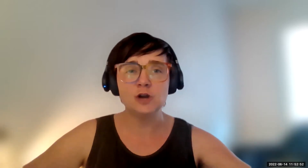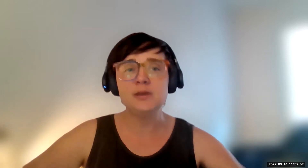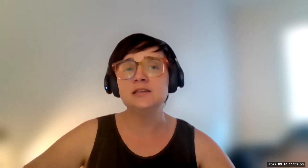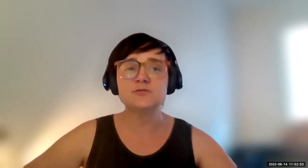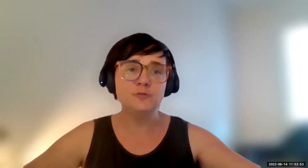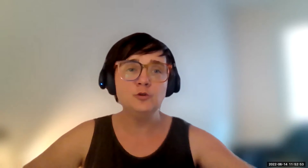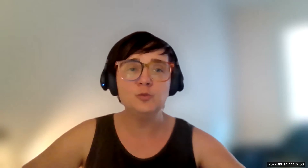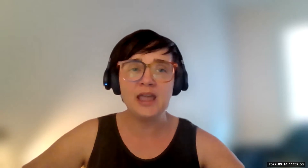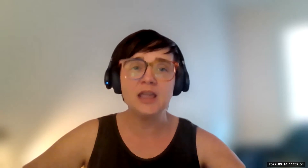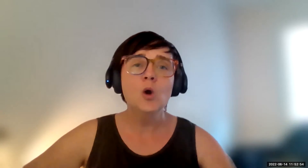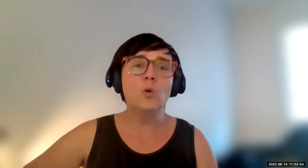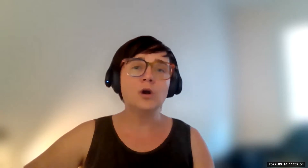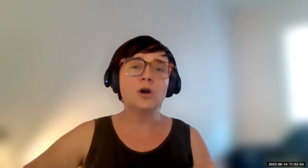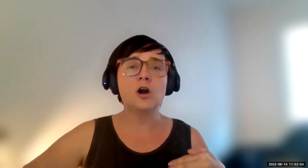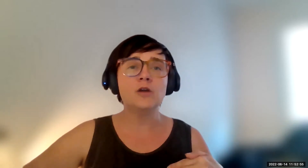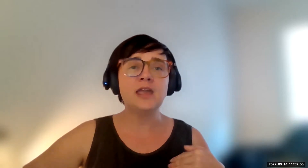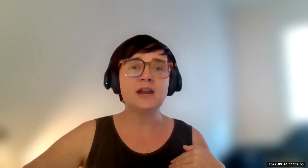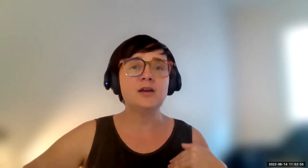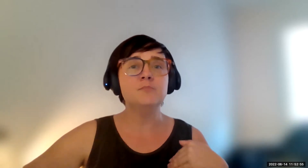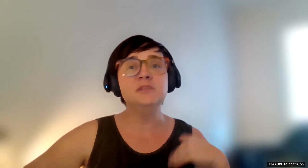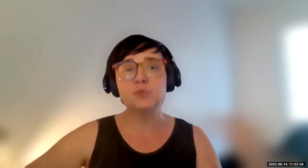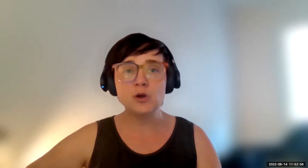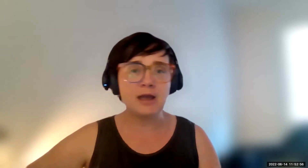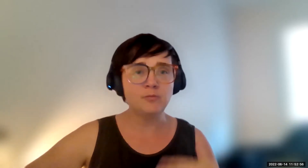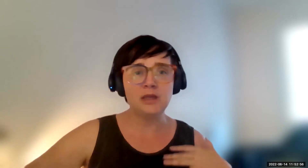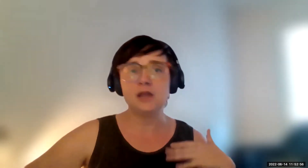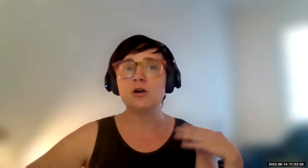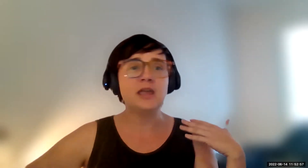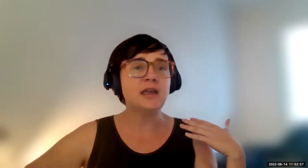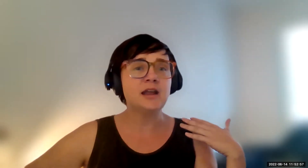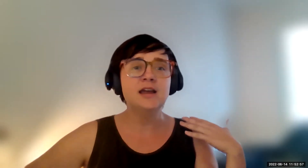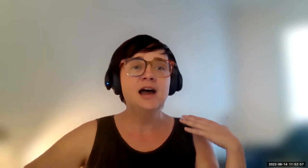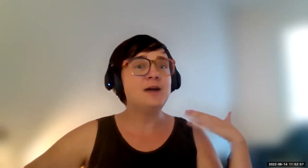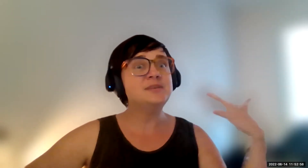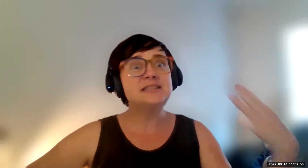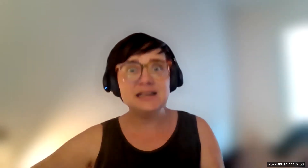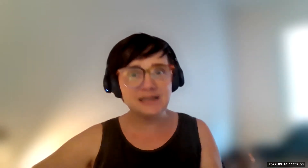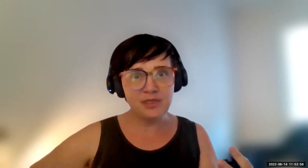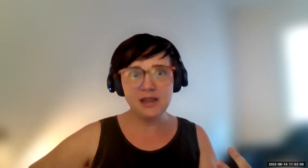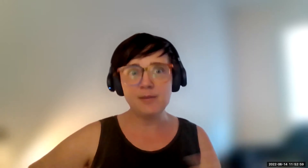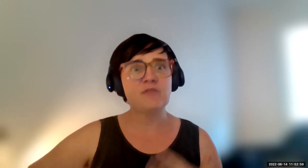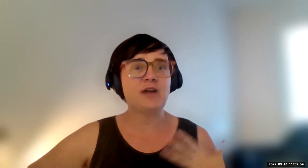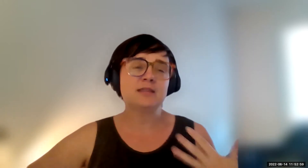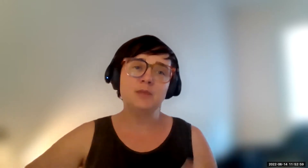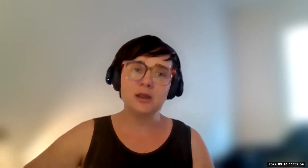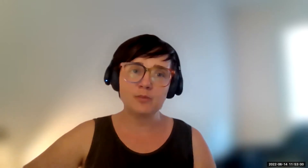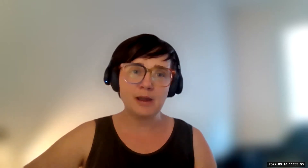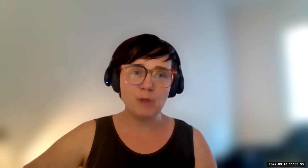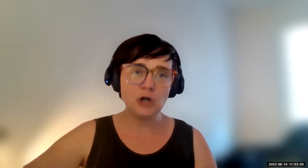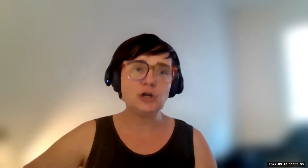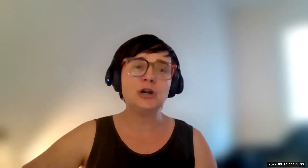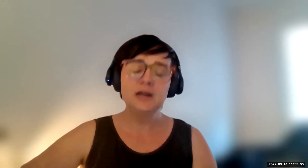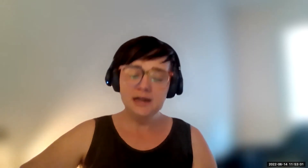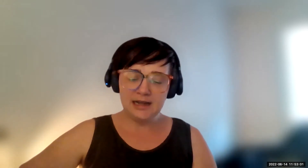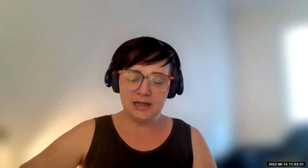to the Salvation Army food bank? Or are they gonna mispronoun me? Are they gonna say something about the fact that I'm